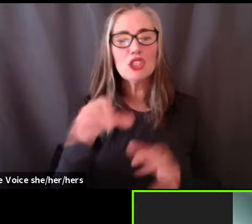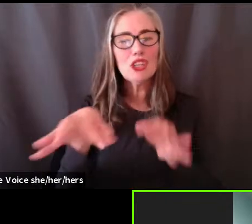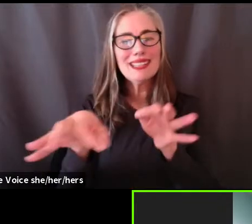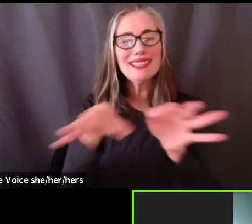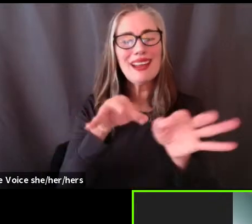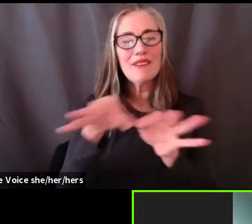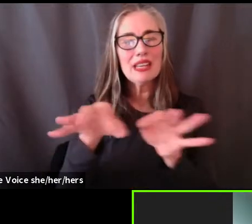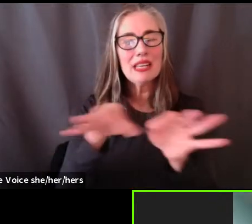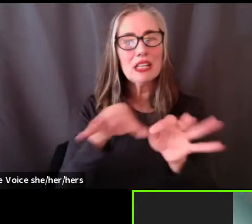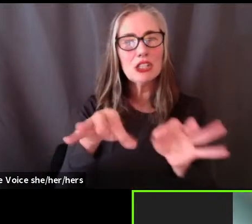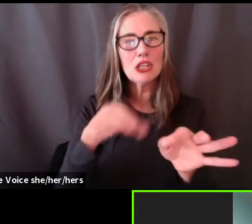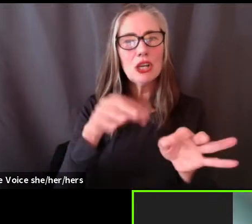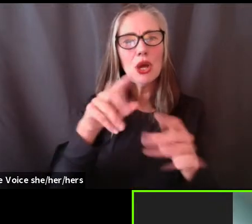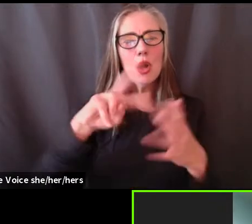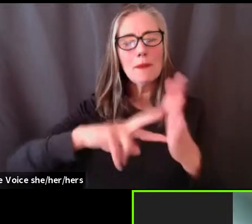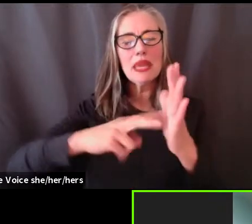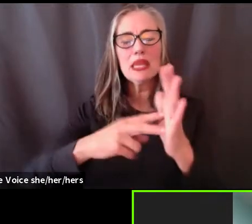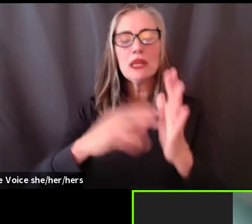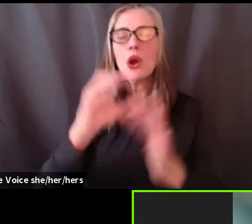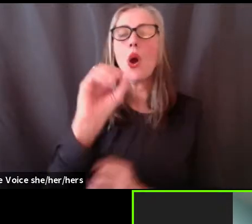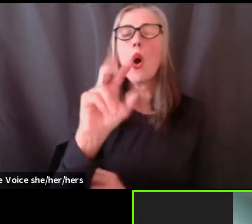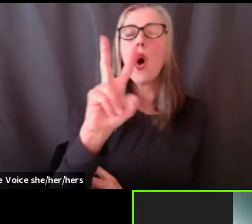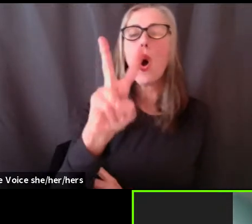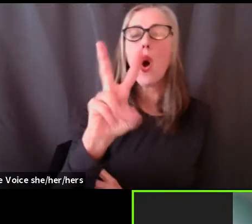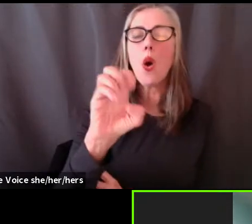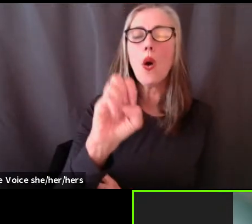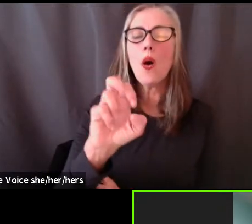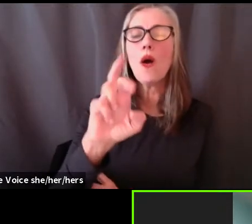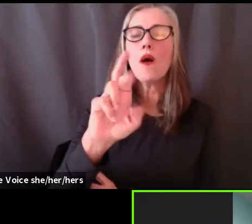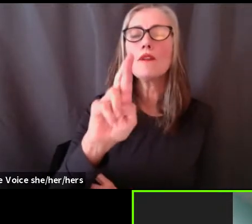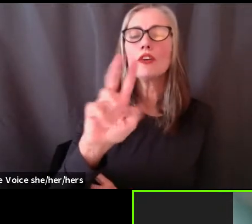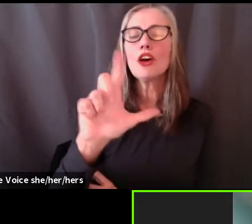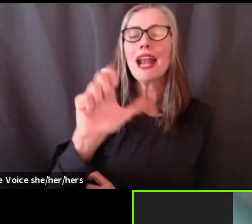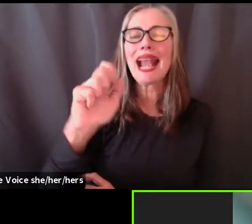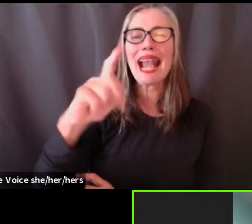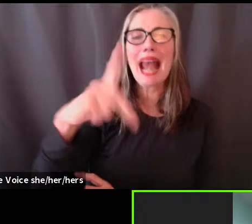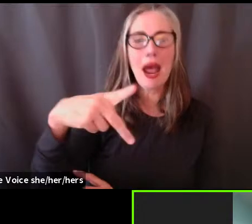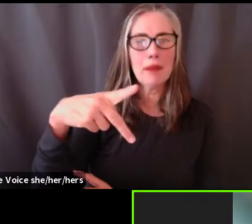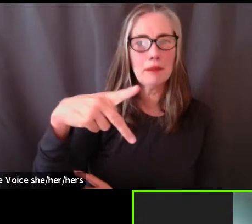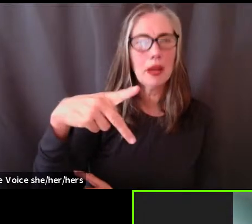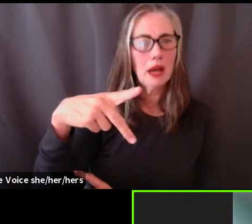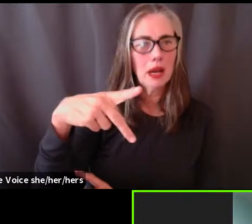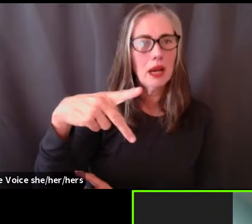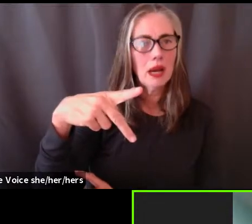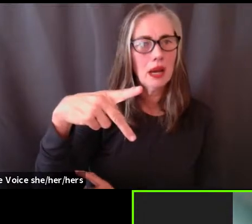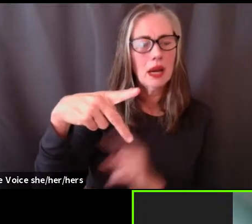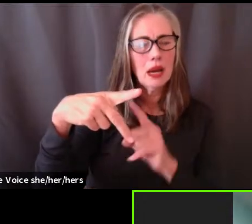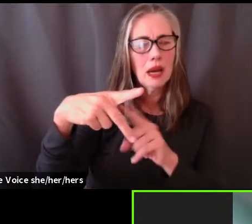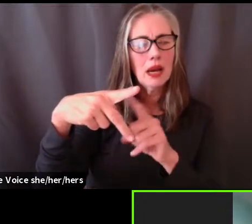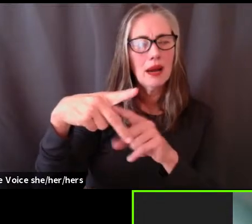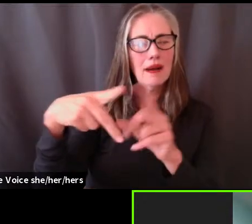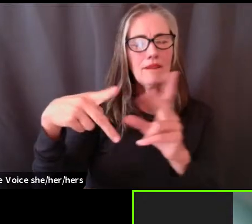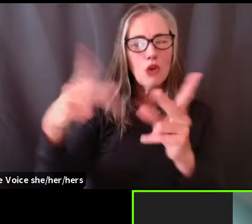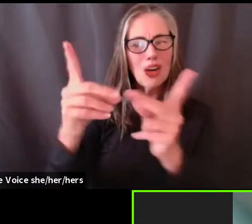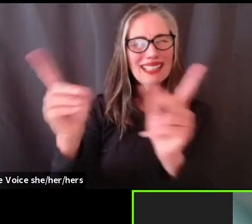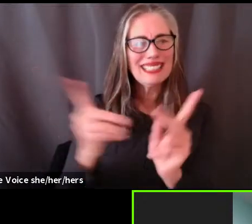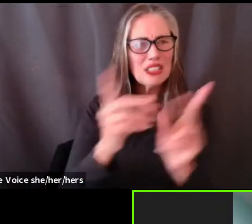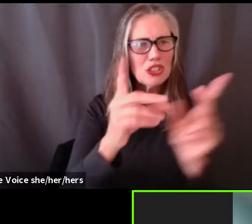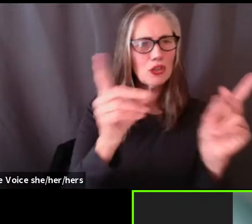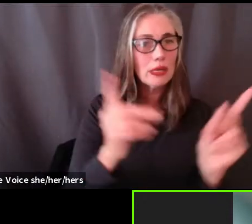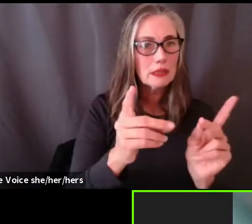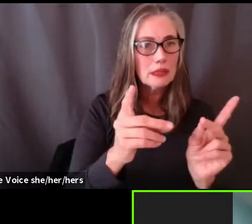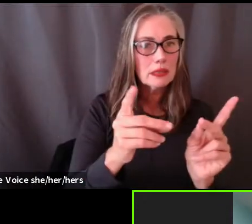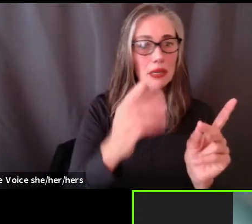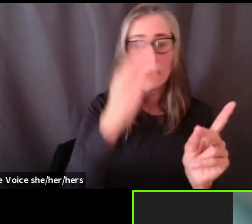of overlap district, because as we know in Congress, they don't even have to live in